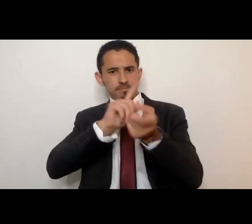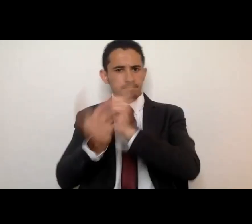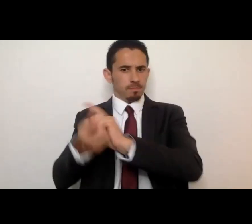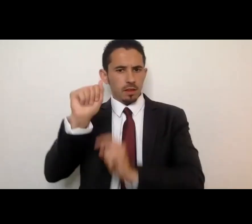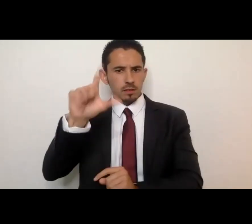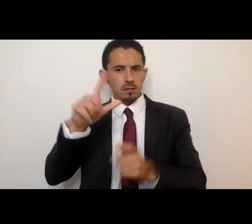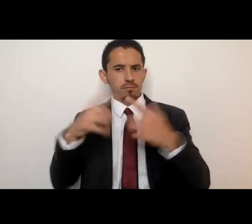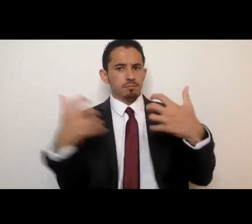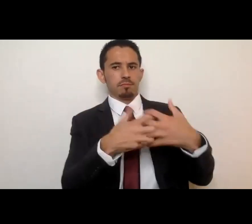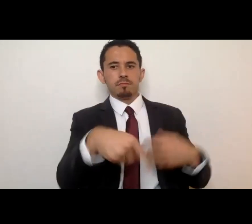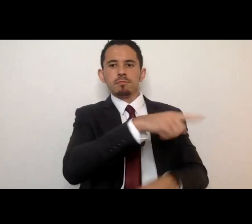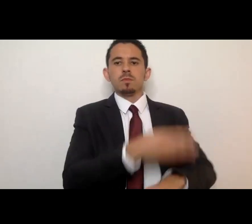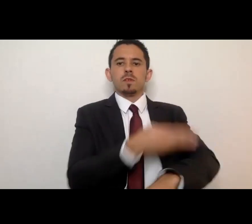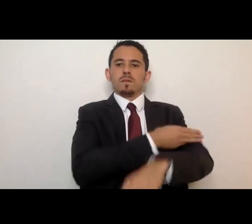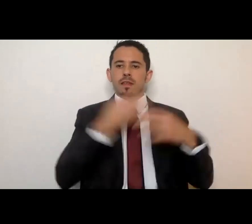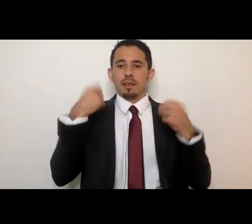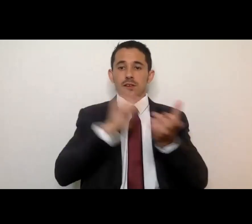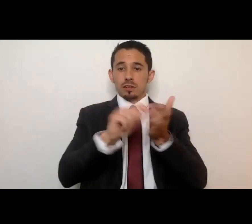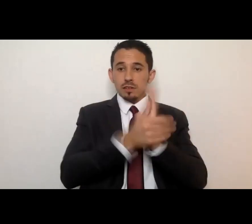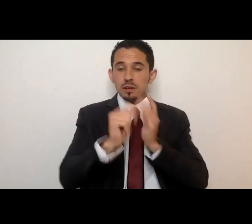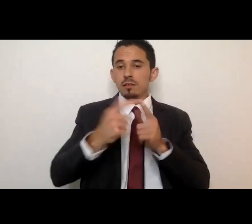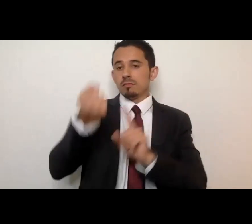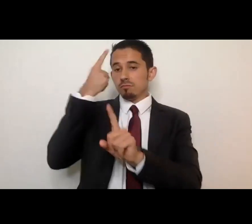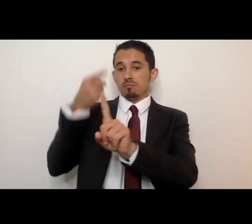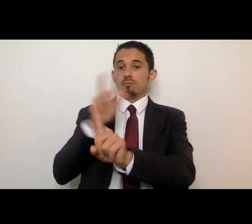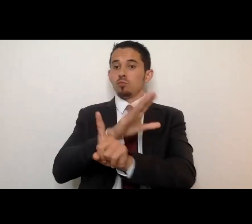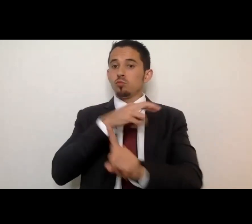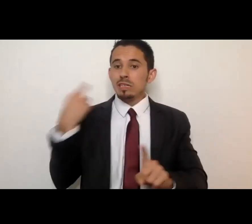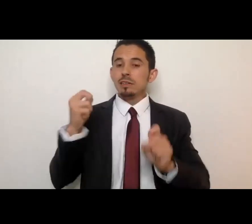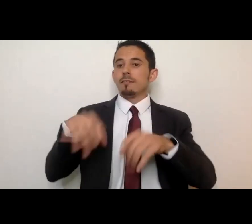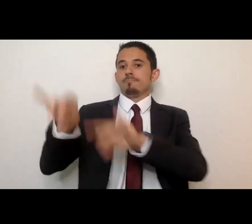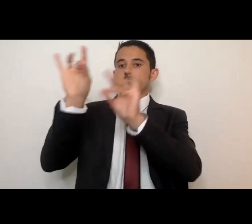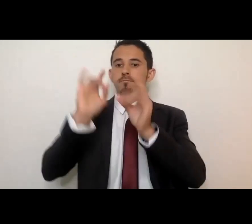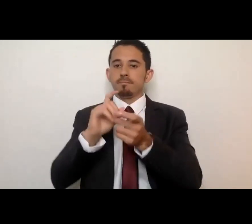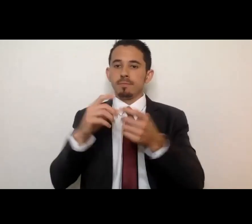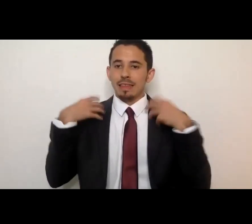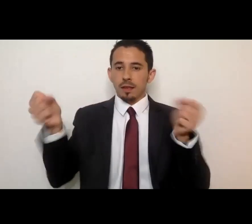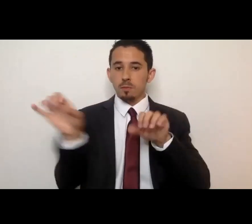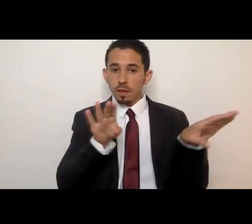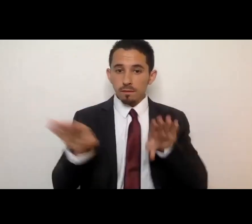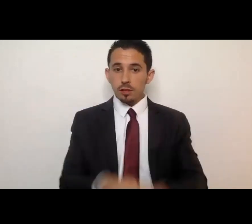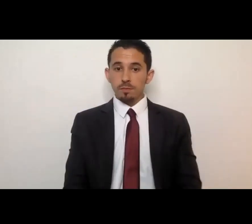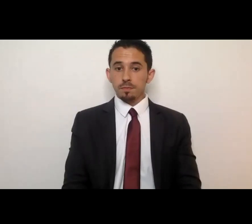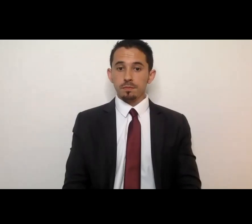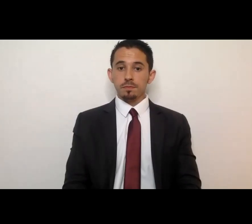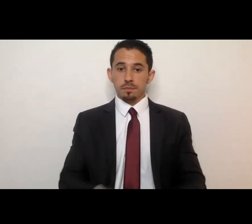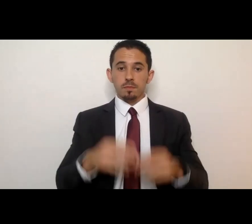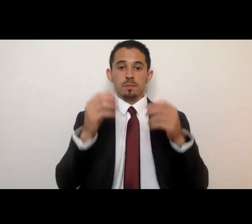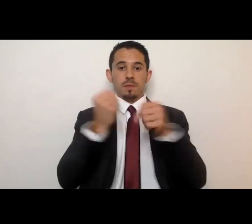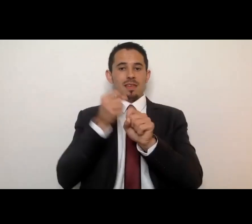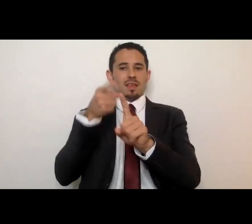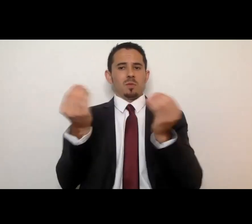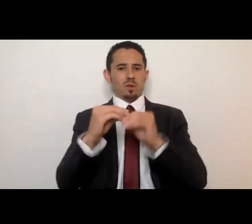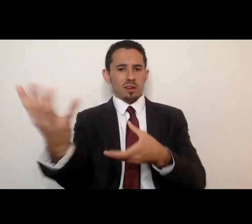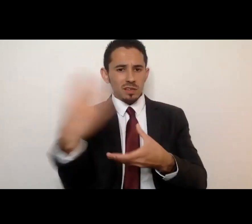is no relationship or engagement with them. So we need to have that begin in order to understand their risks, their communication, and therefore their